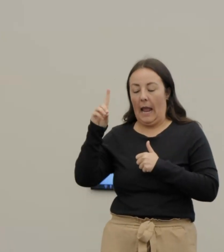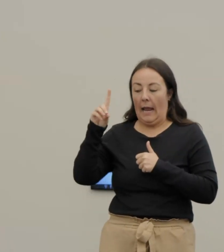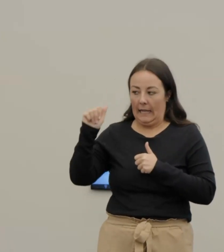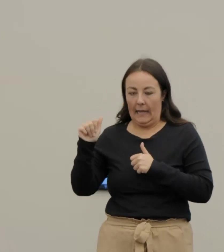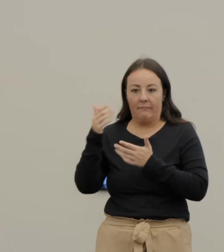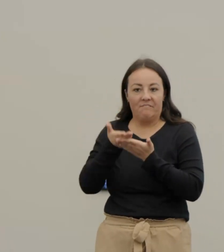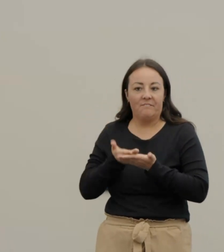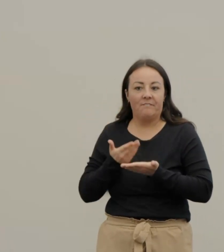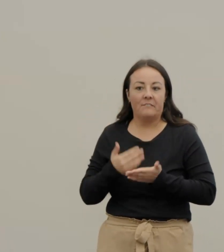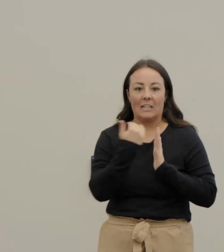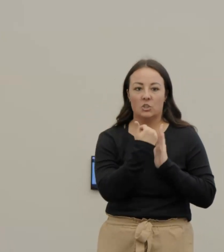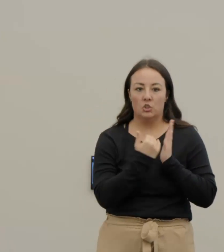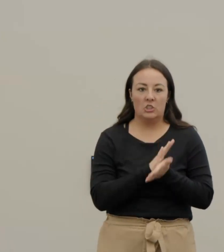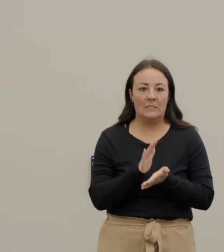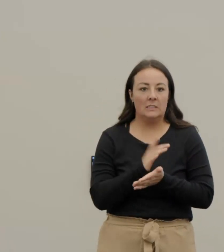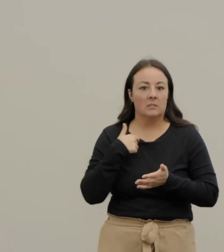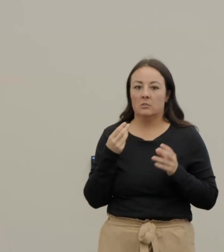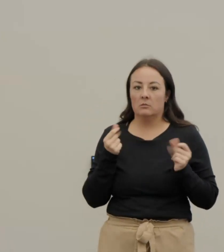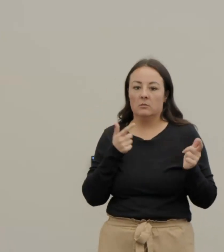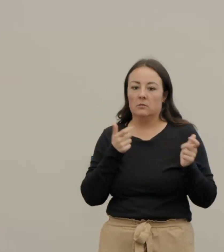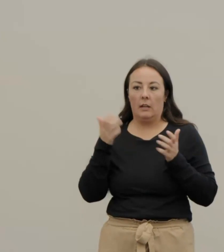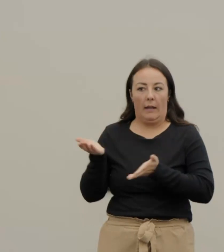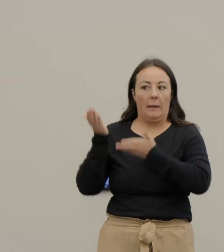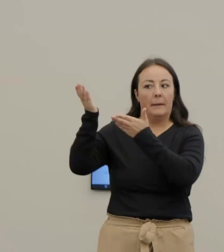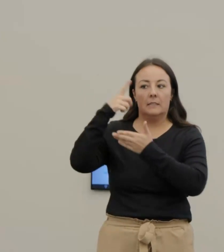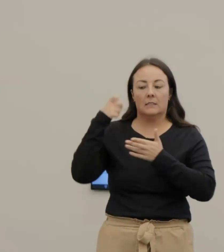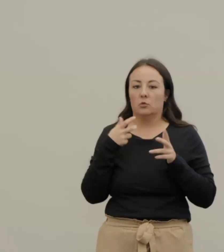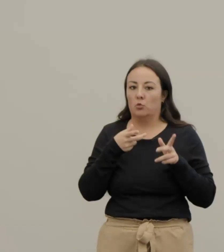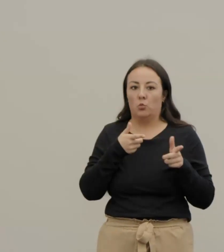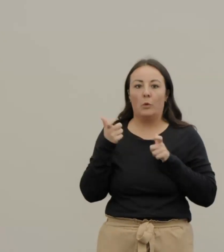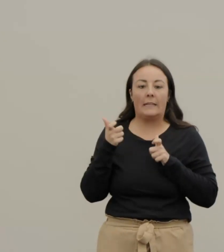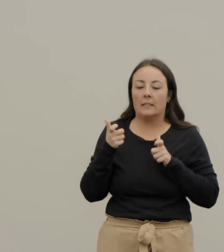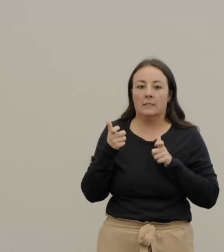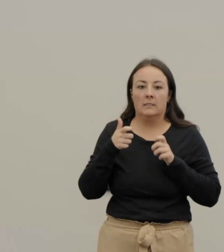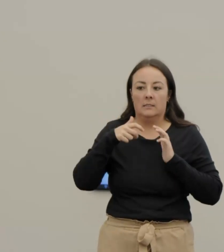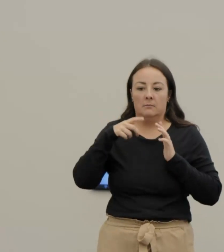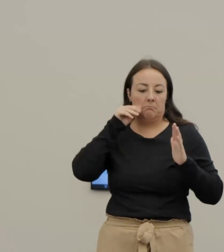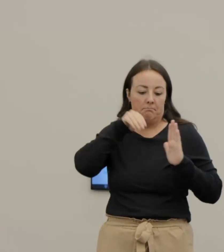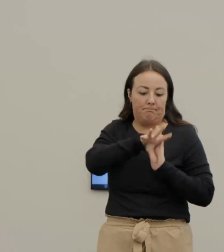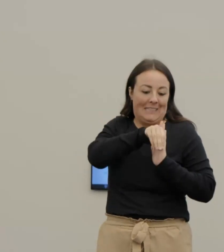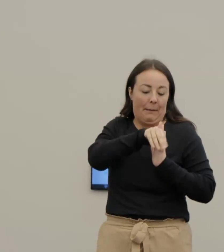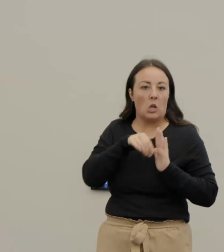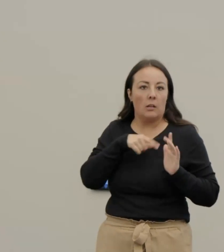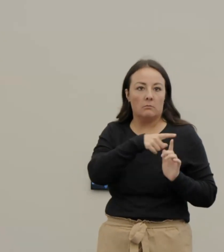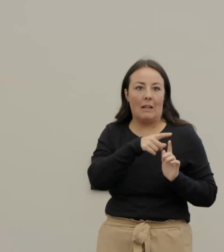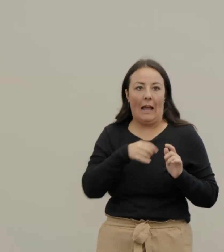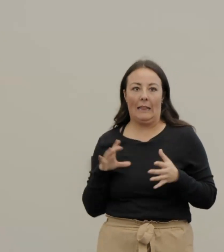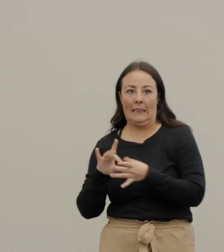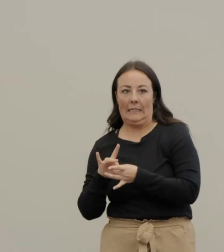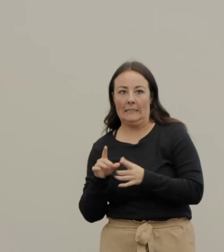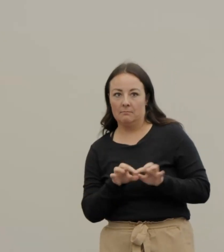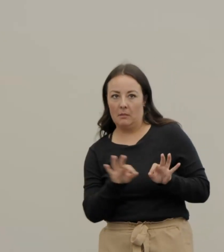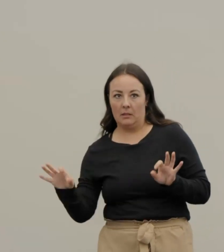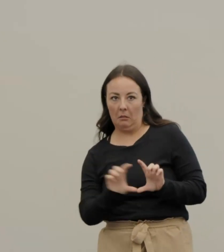gives you a quick little snapshot of all of this that I'm talking about. So I've linked it at the bottom of my slide here.